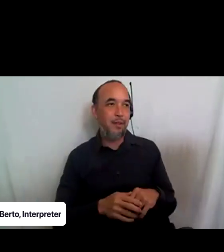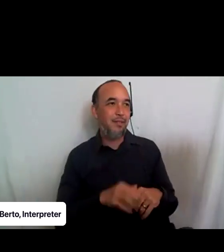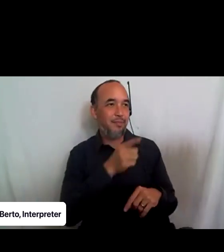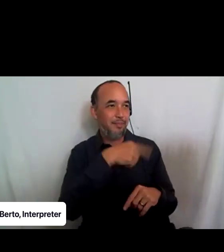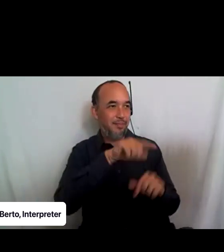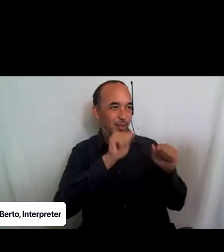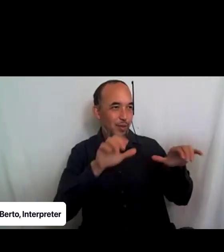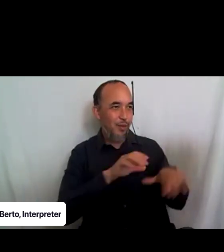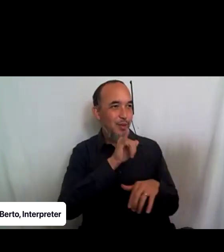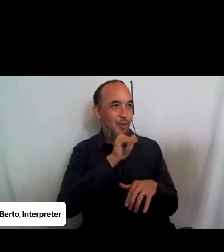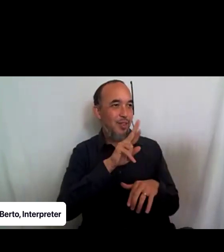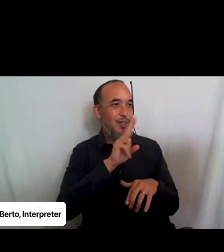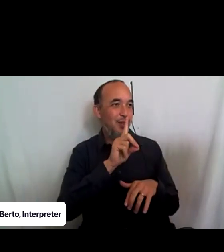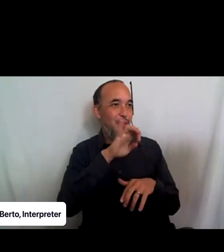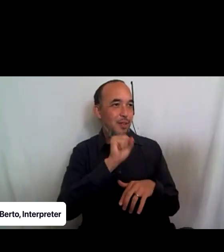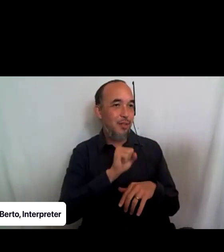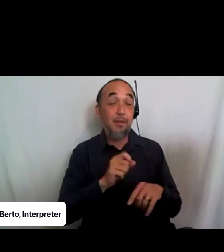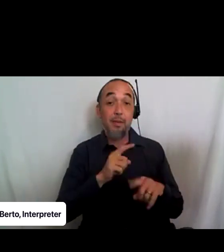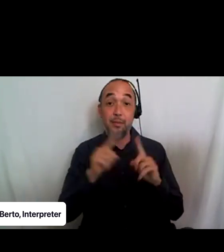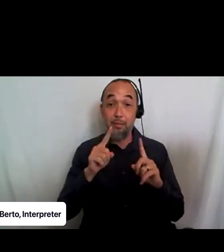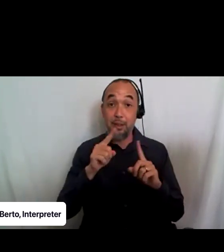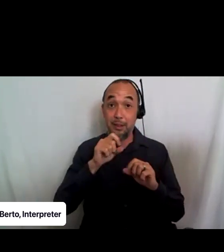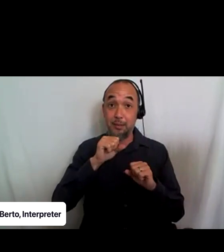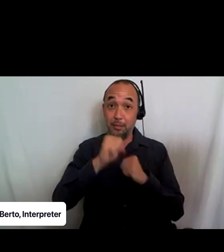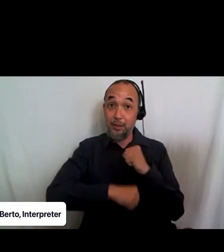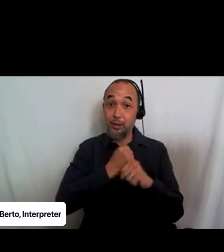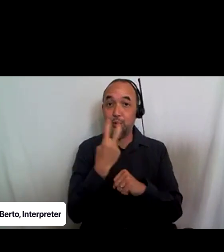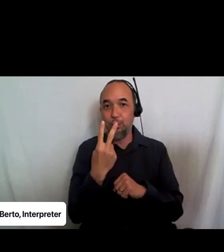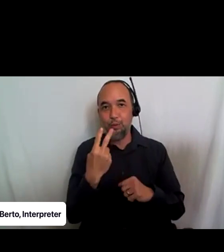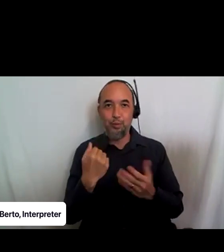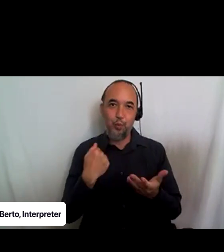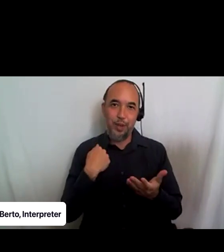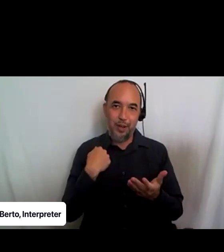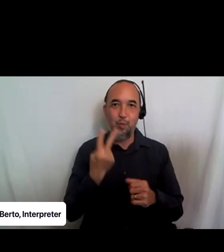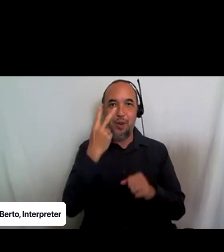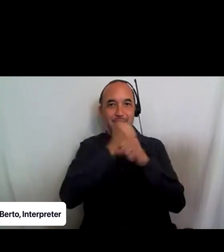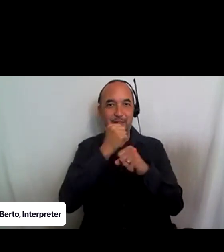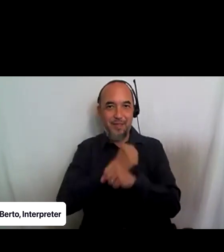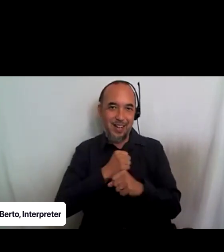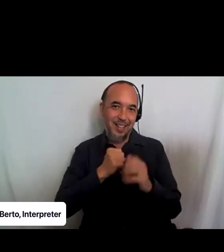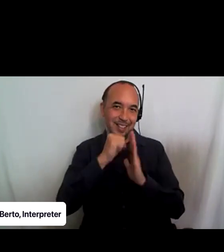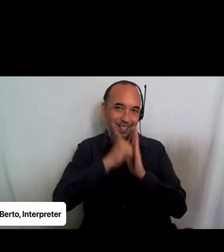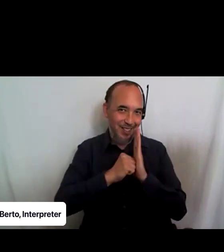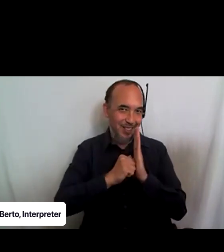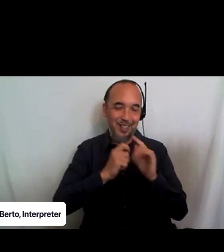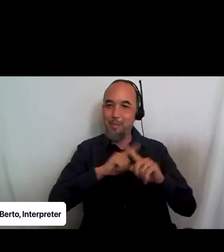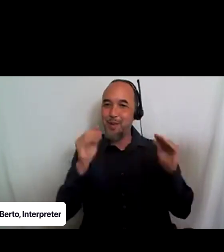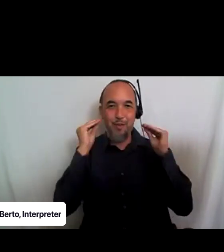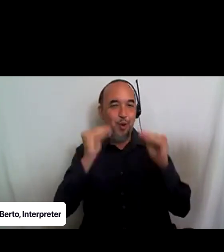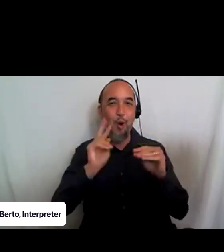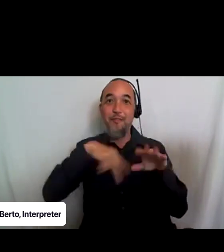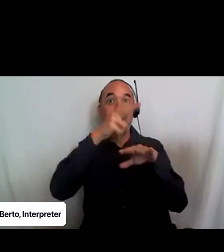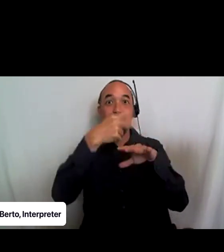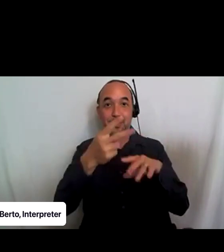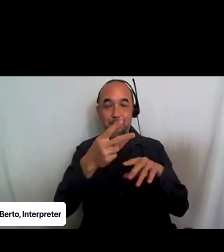as you go." But we got better in season two. We had one fight scene, but no one did a somersault or a flip because we couldn't. And then we went